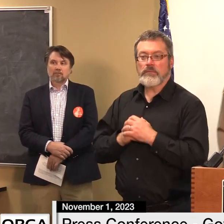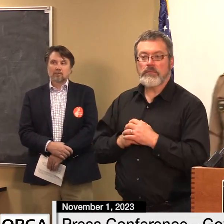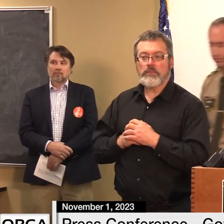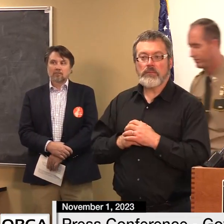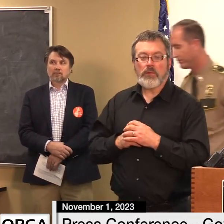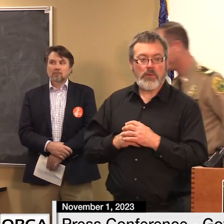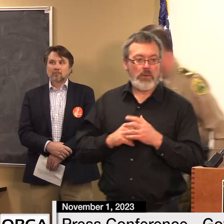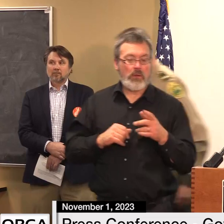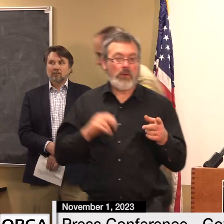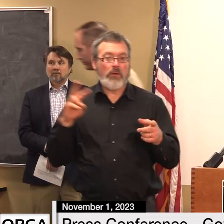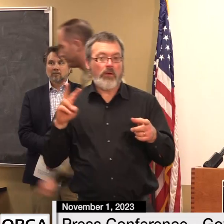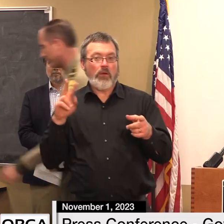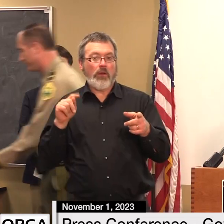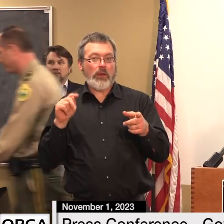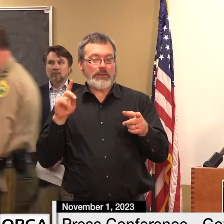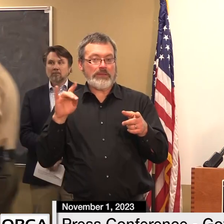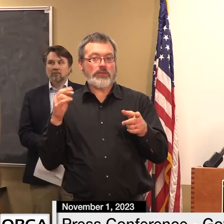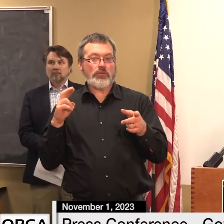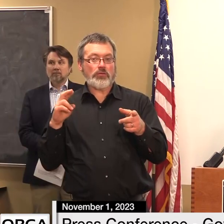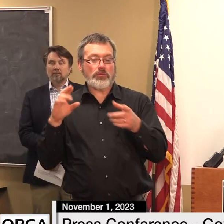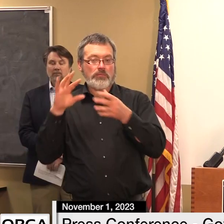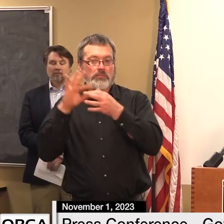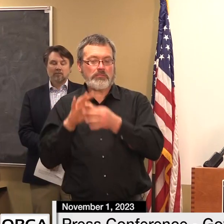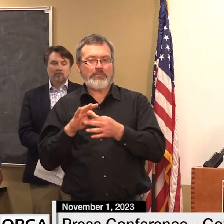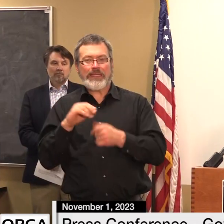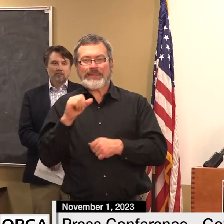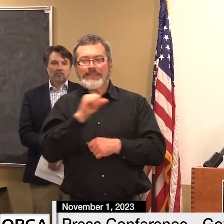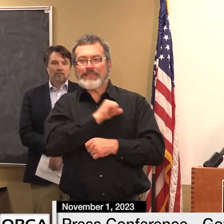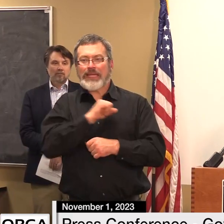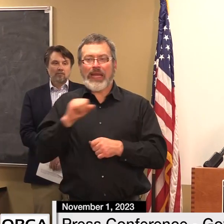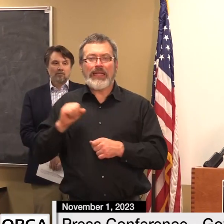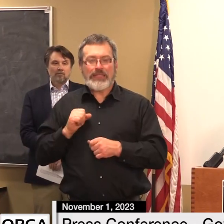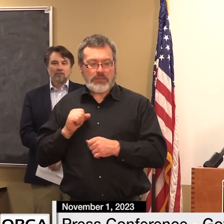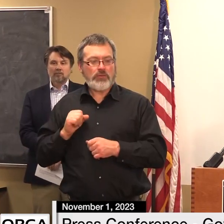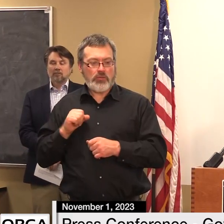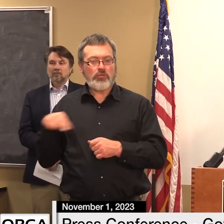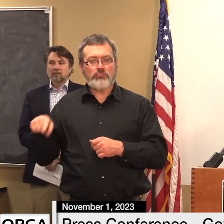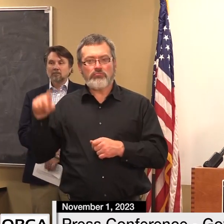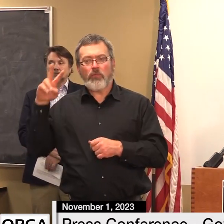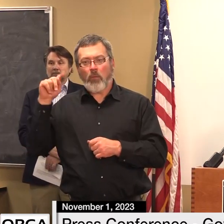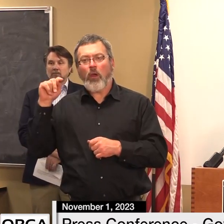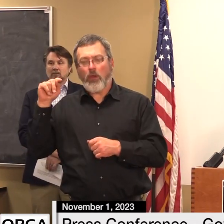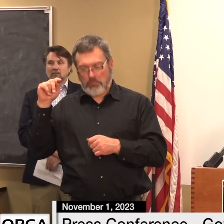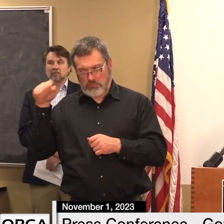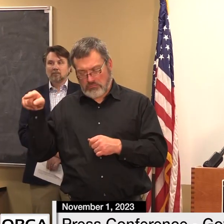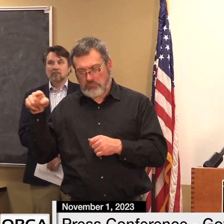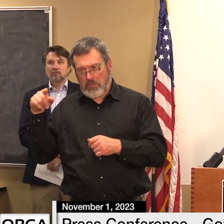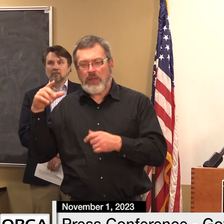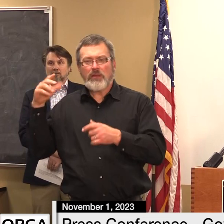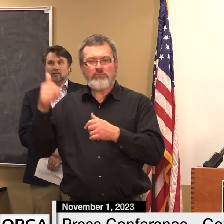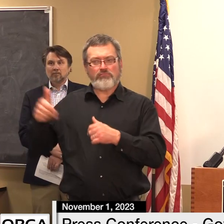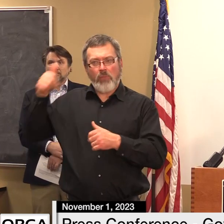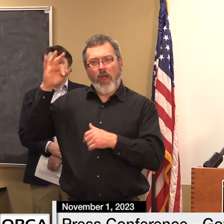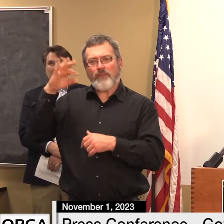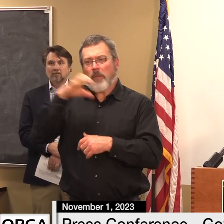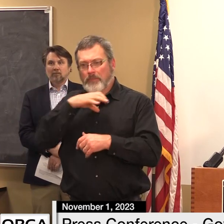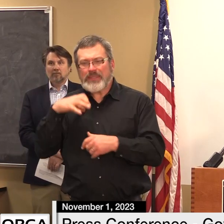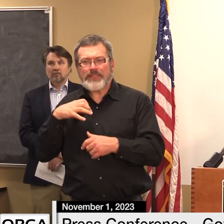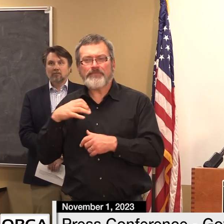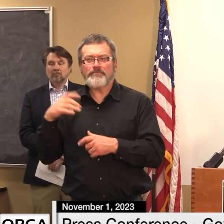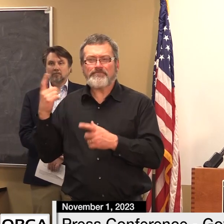Senator Dick Sears, the chair of the Senate Judiciary Committee, has said that in view of the main